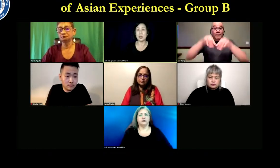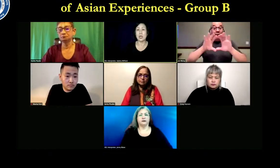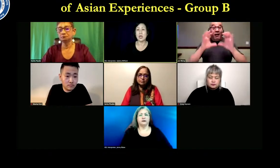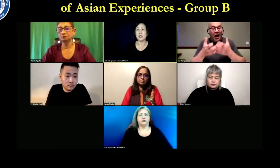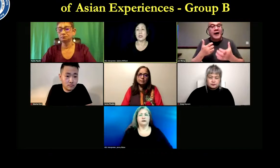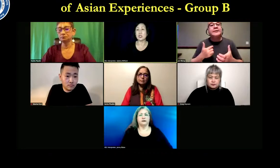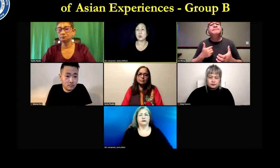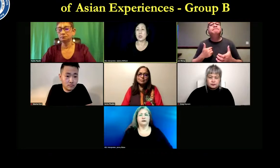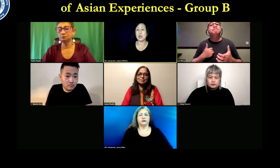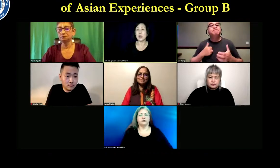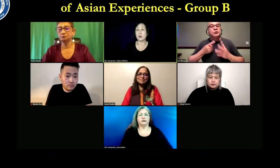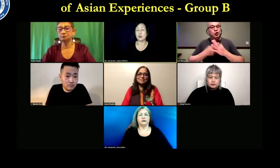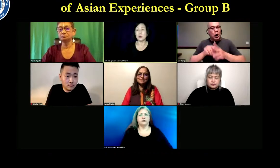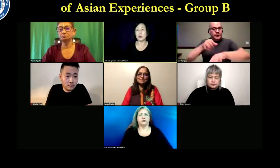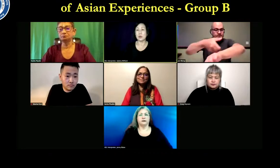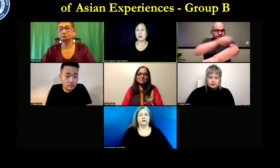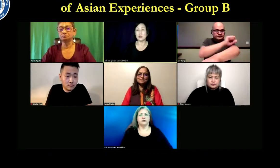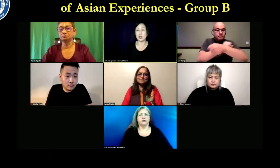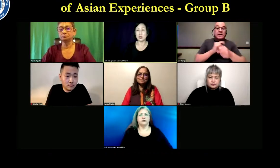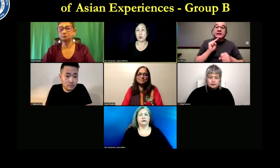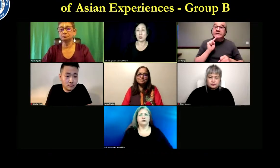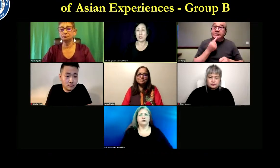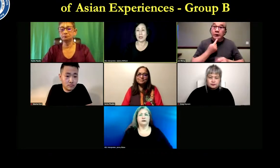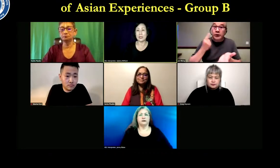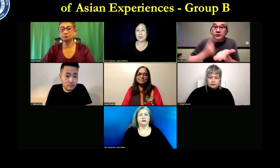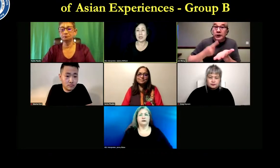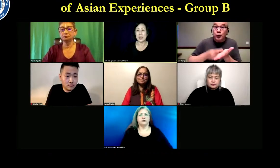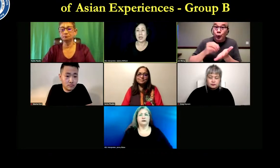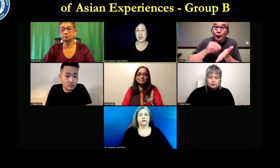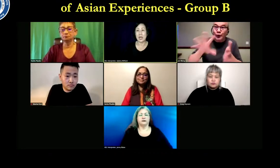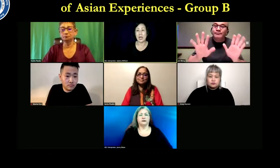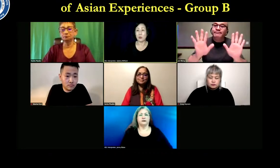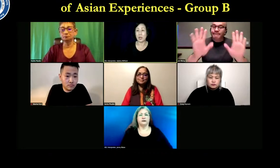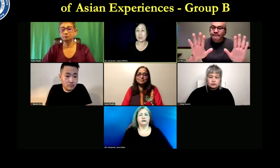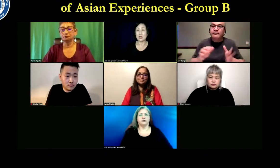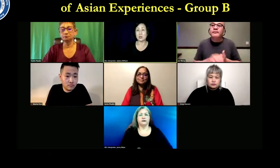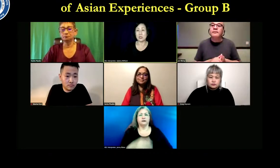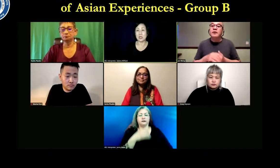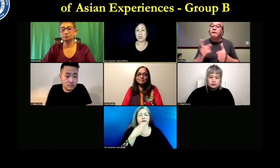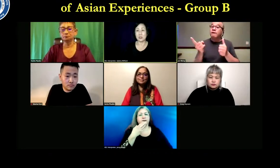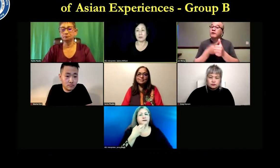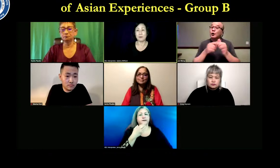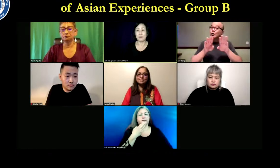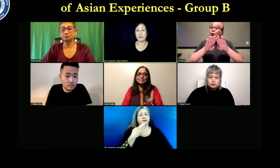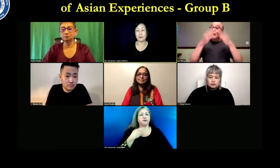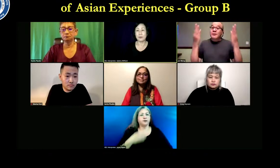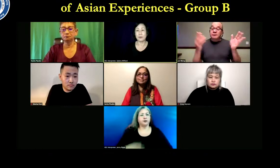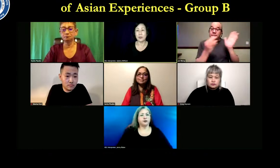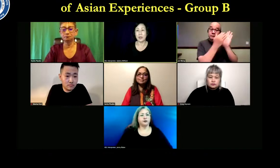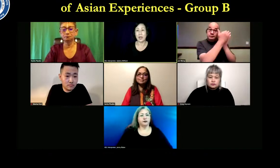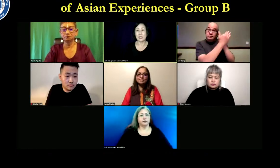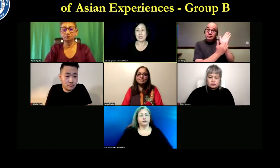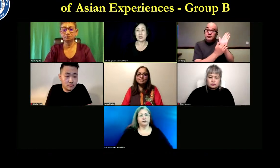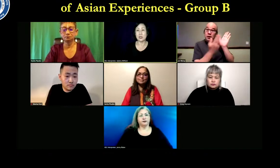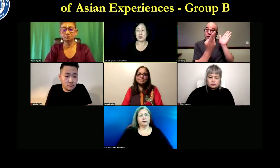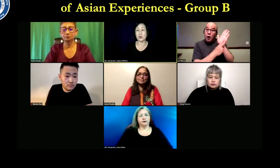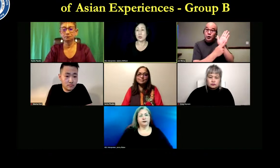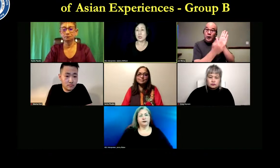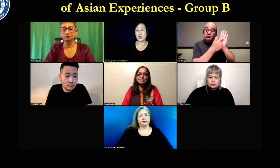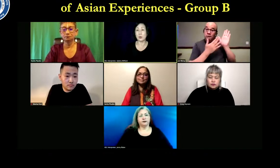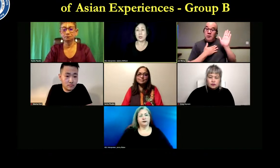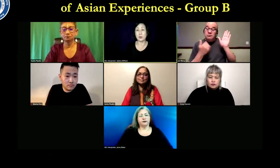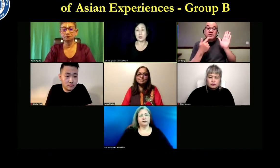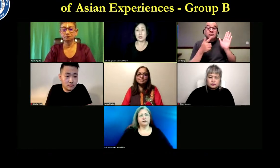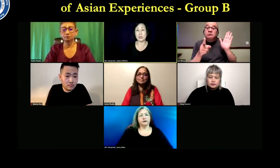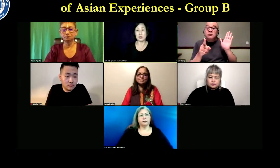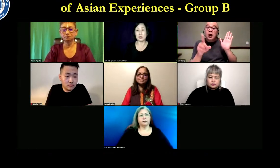responsibility. So the next week I addressed the whole class and we had a serious discussion. I said, so